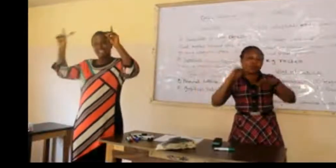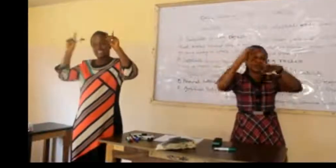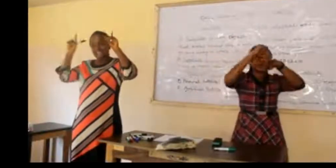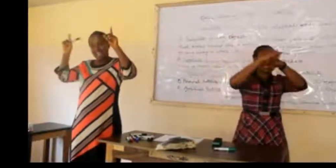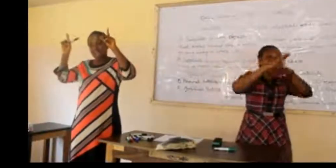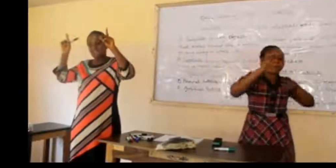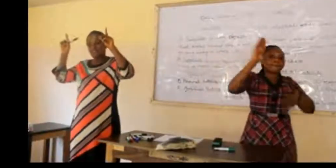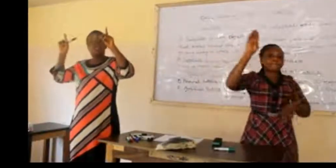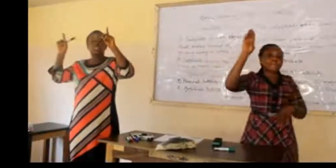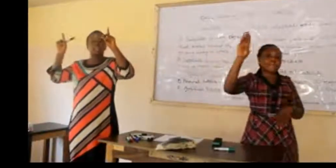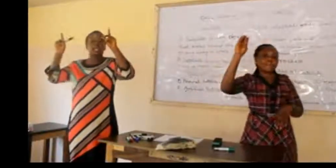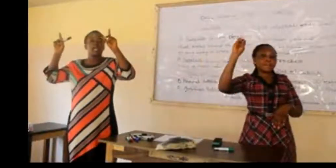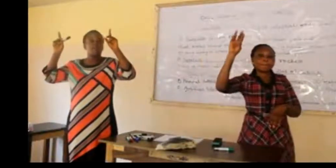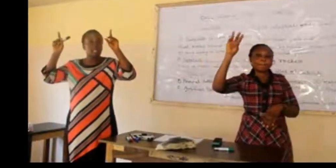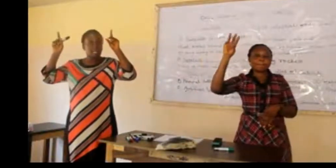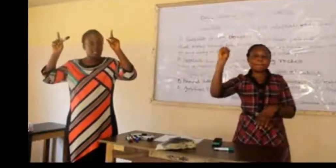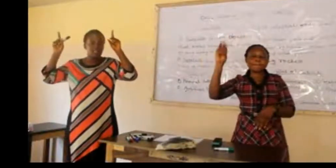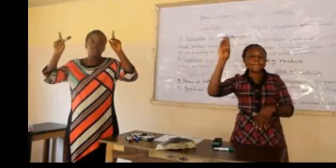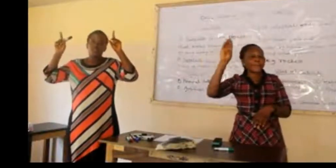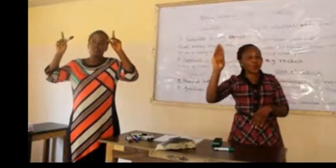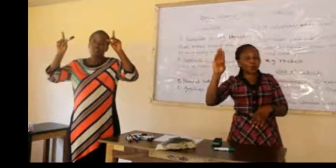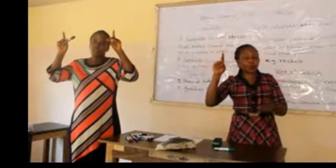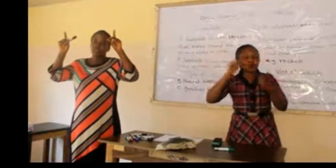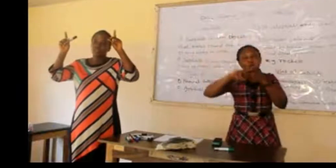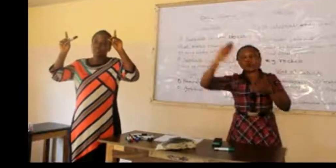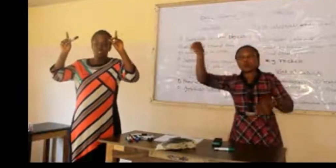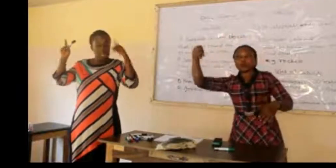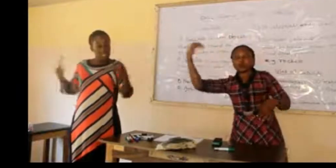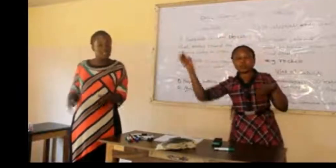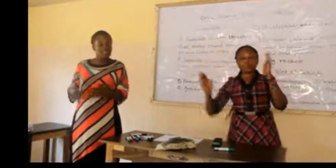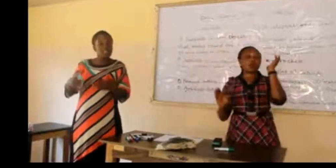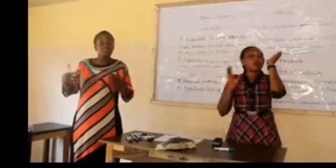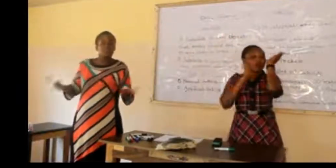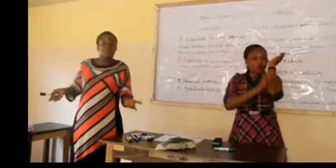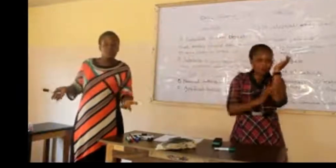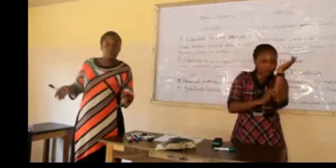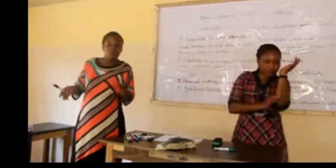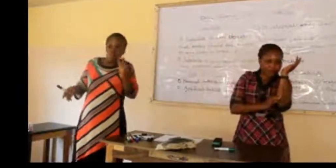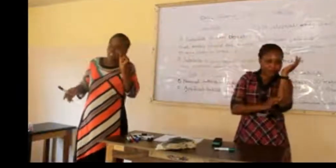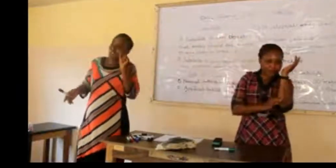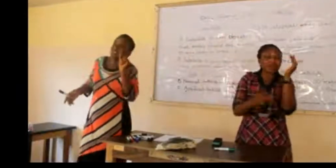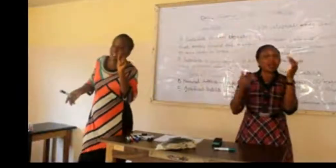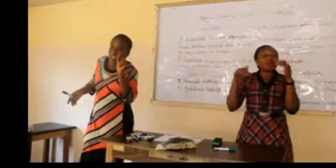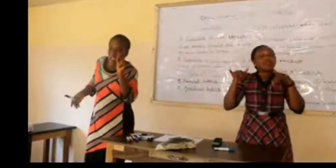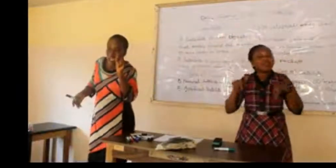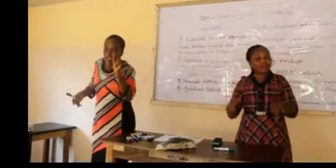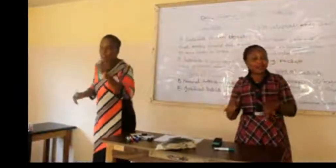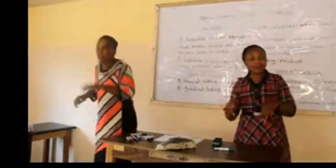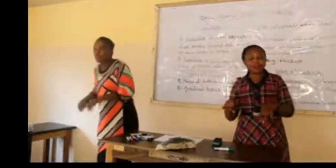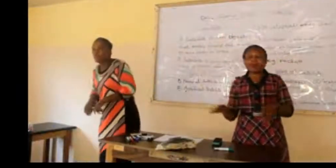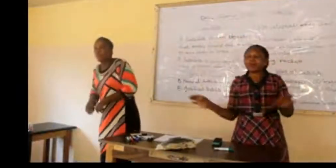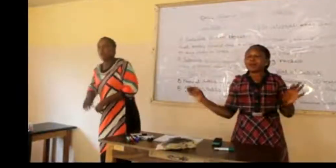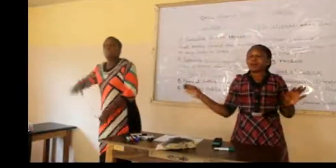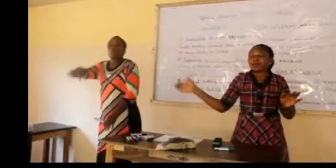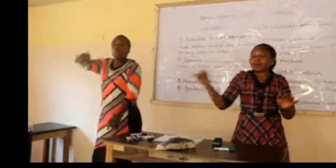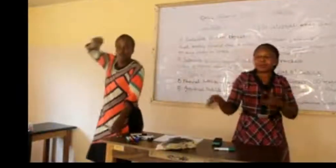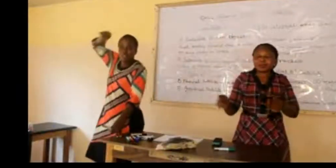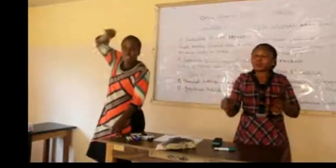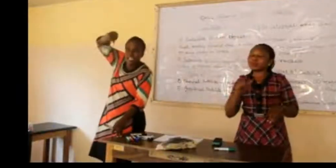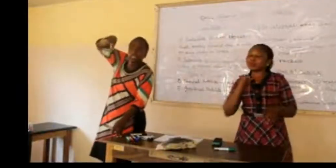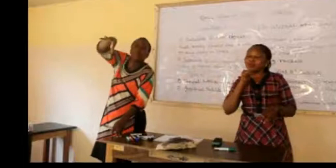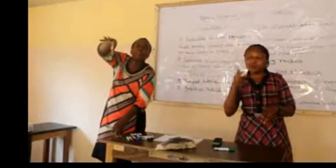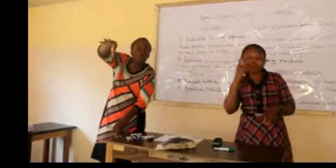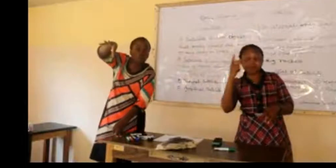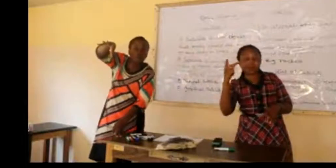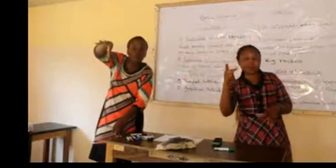whether in the sky, using their airplanes. Yes, they didn't see the person, but they use satellite to monitor